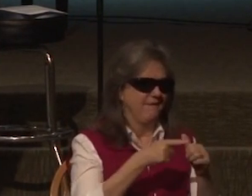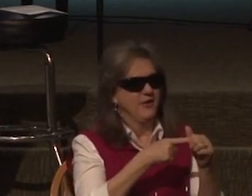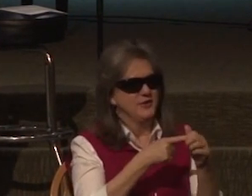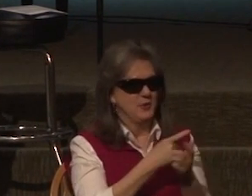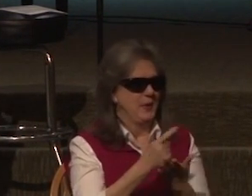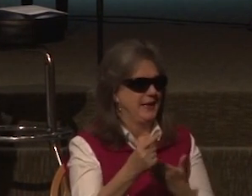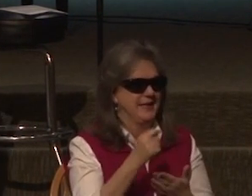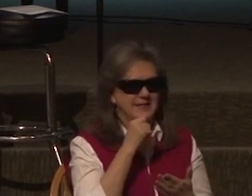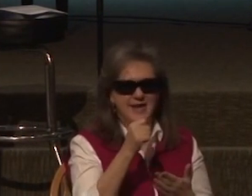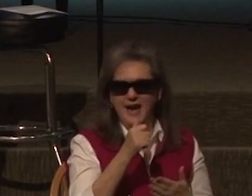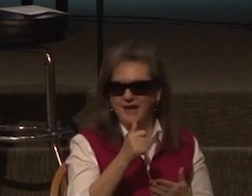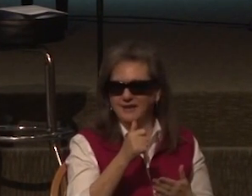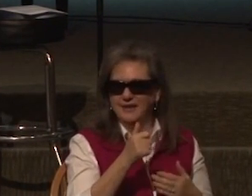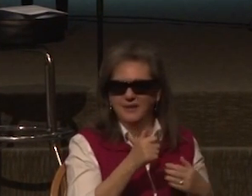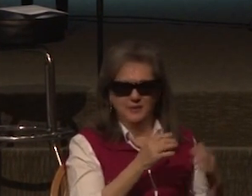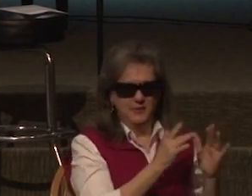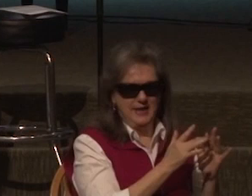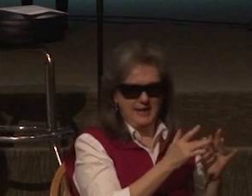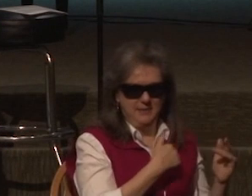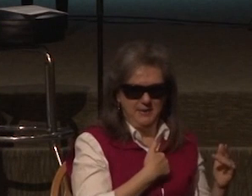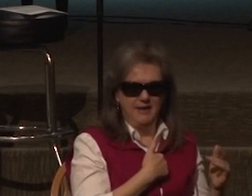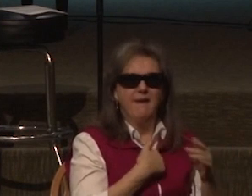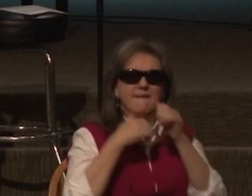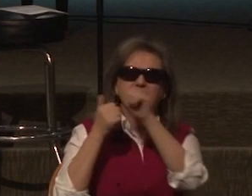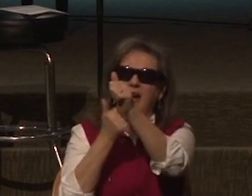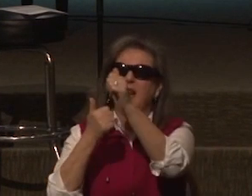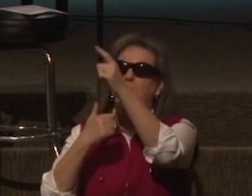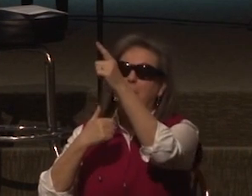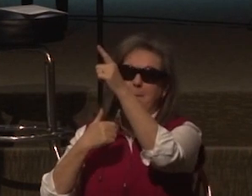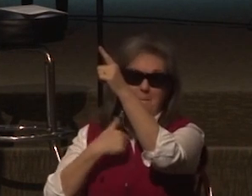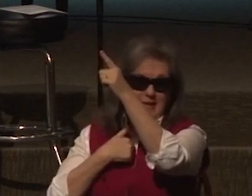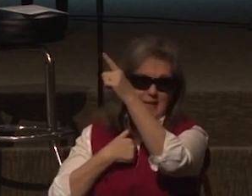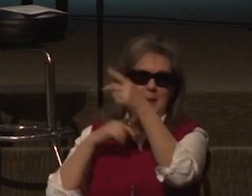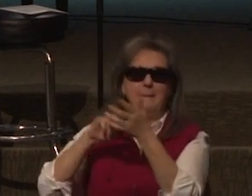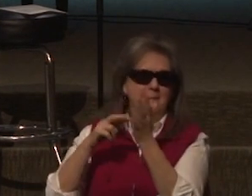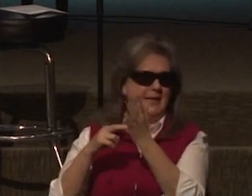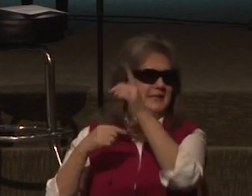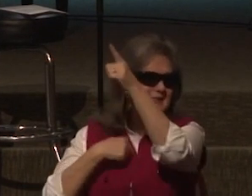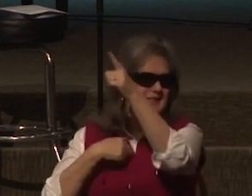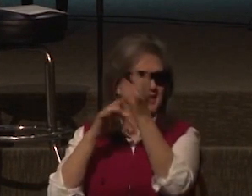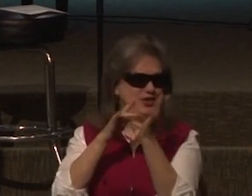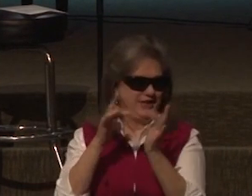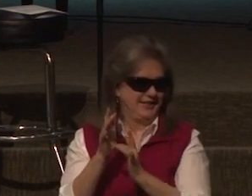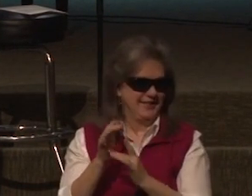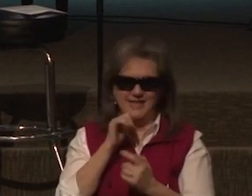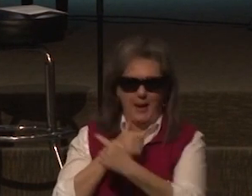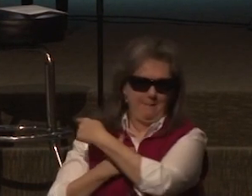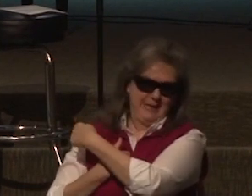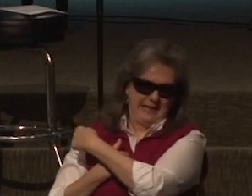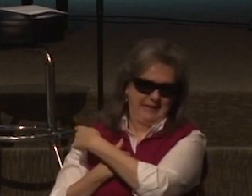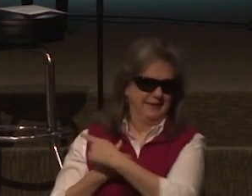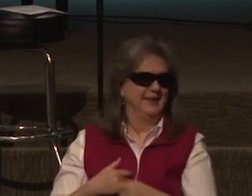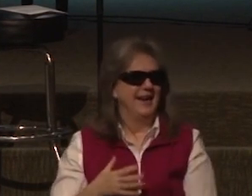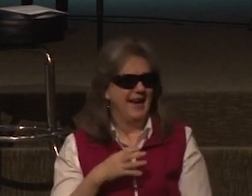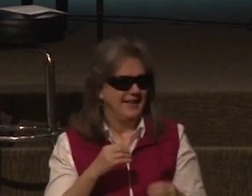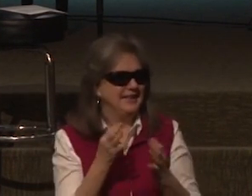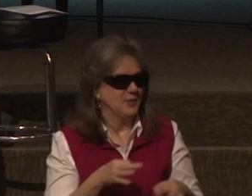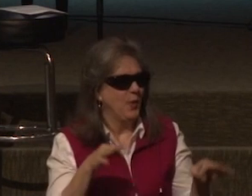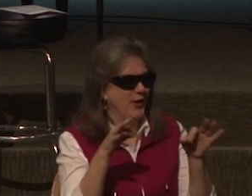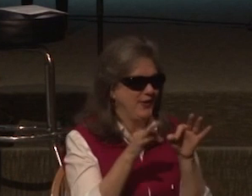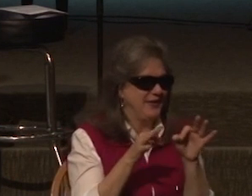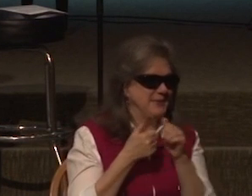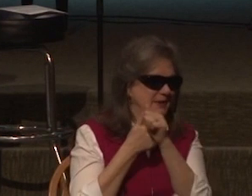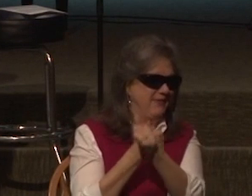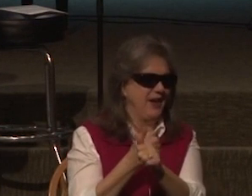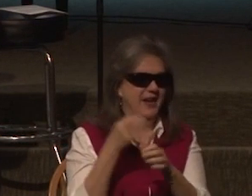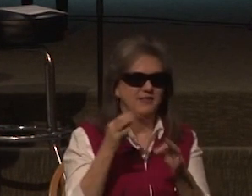to me. All right, so Follow Me is Jesus, and he is worthy to be followed. If you were not